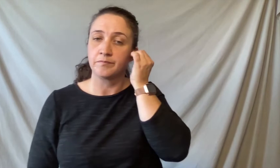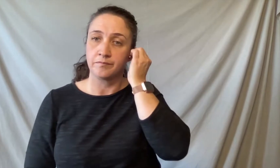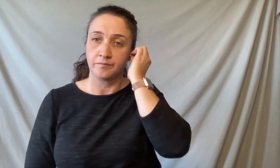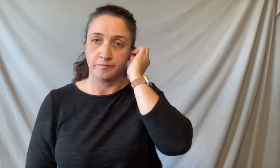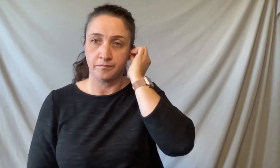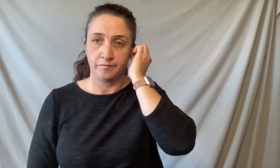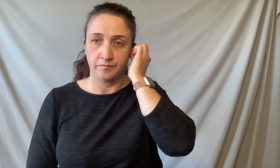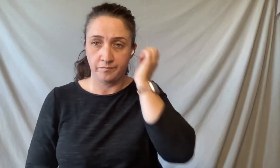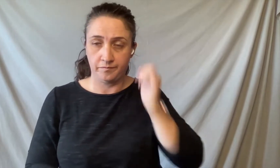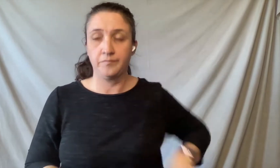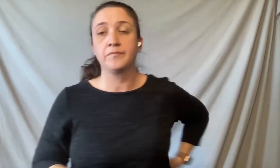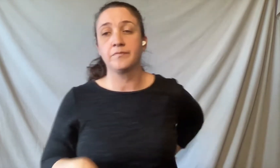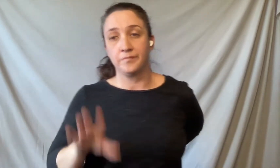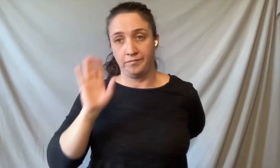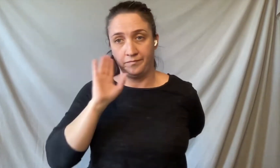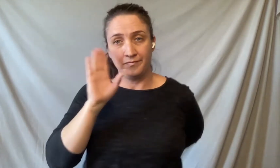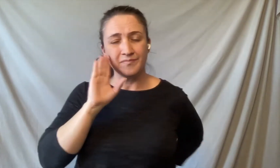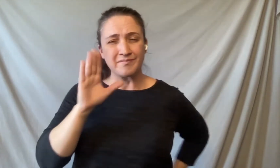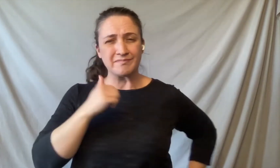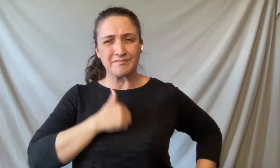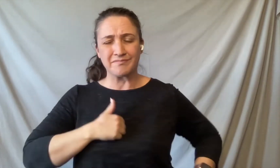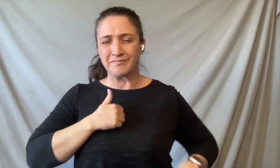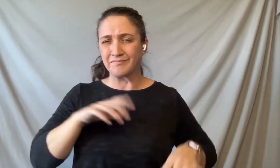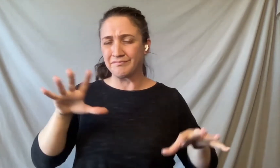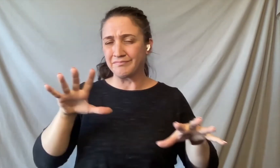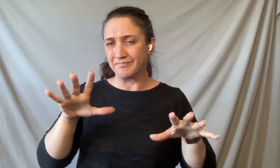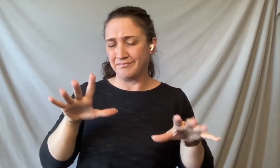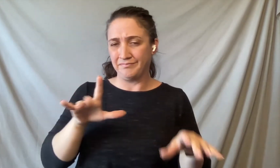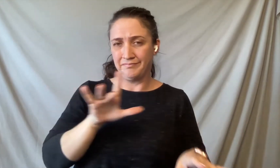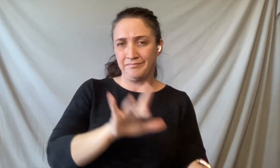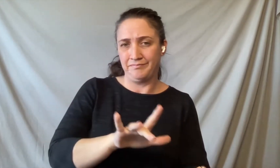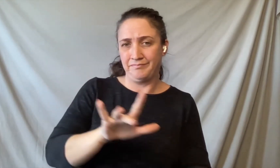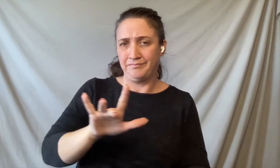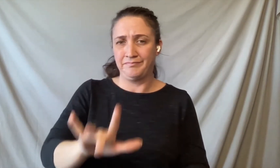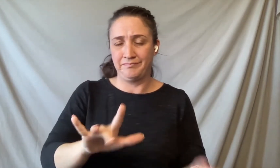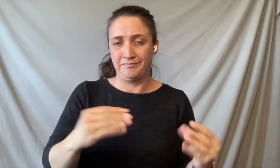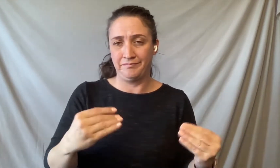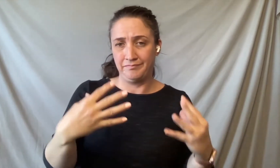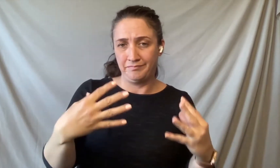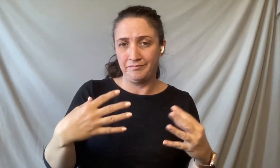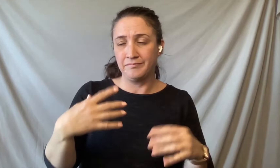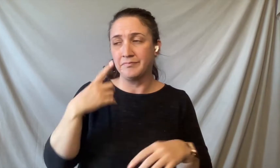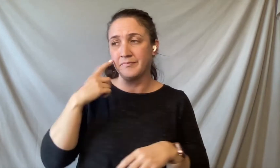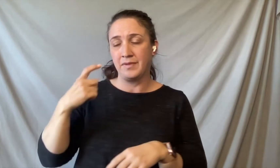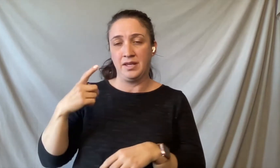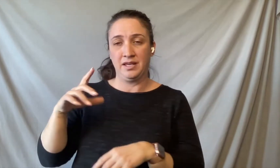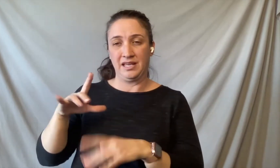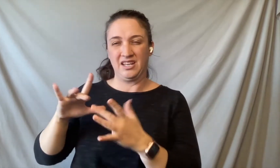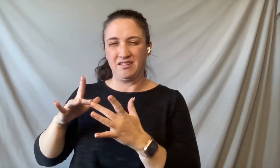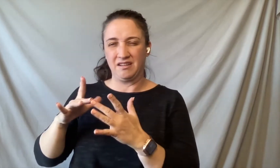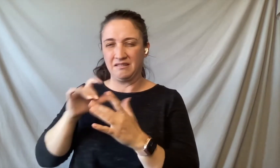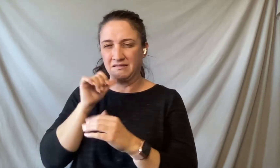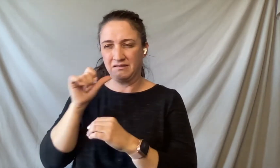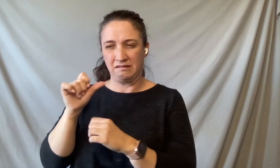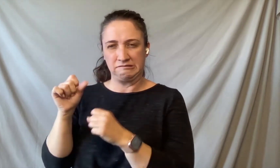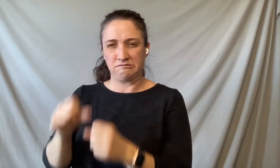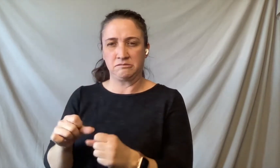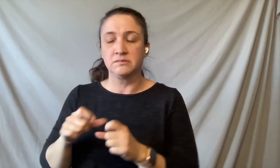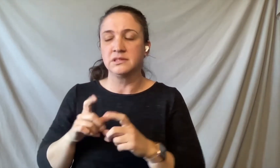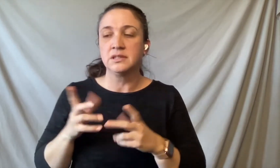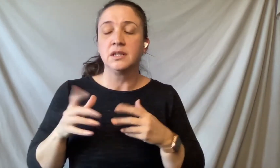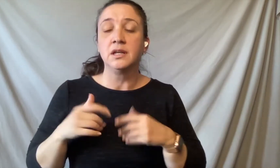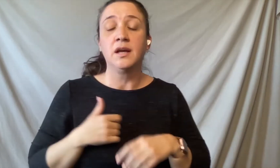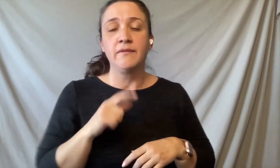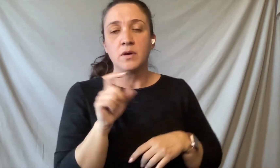Hi. Sorry, I have to turn everything on because my internet's unstable. I had a question about the